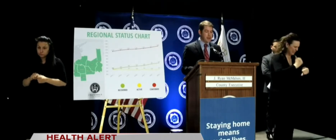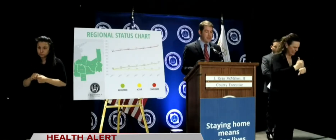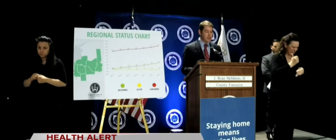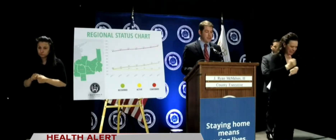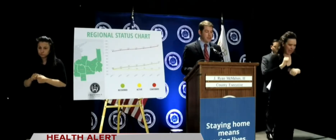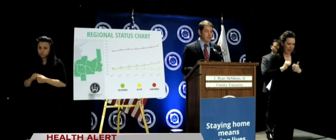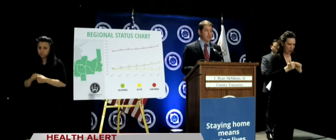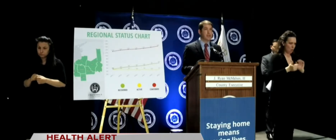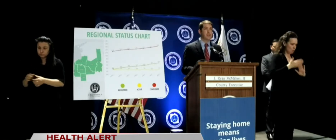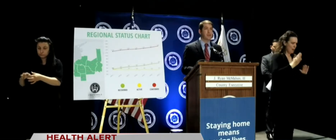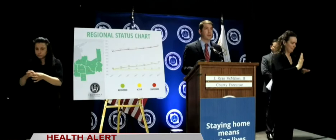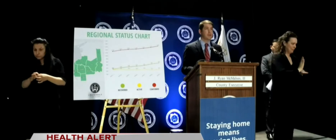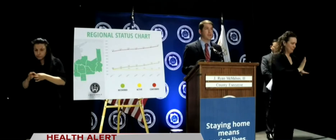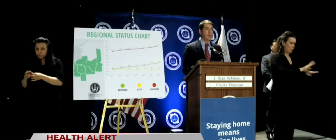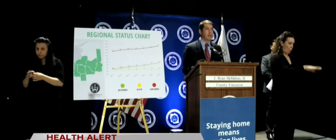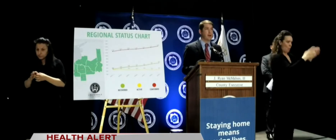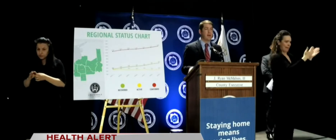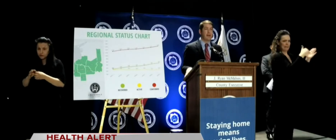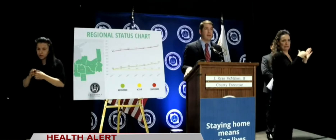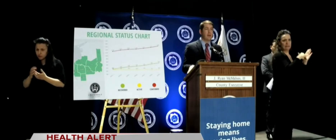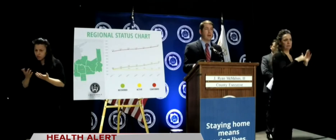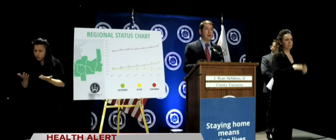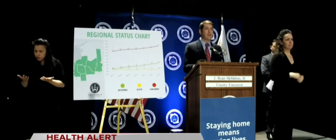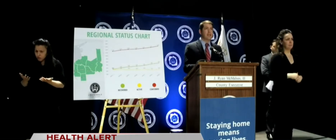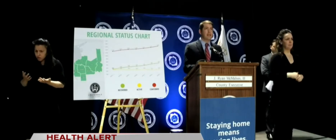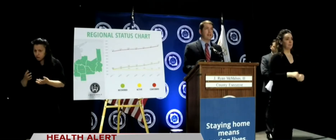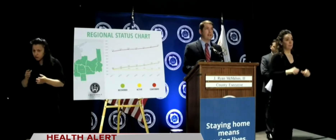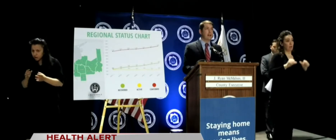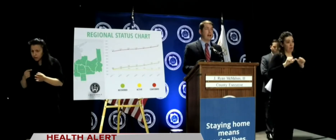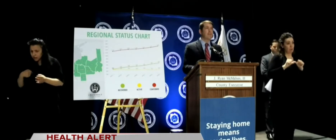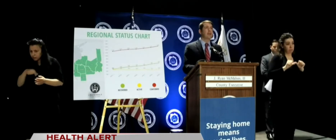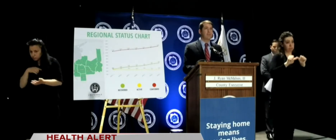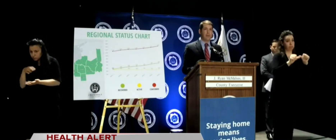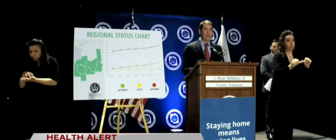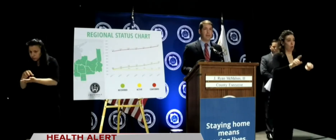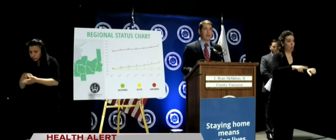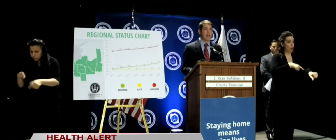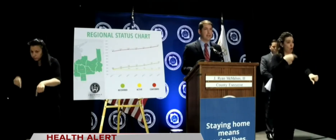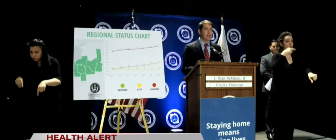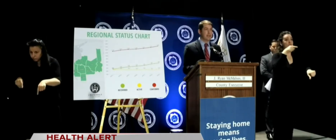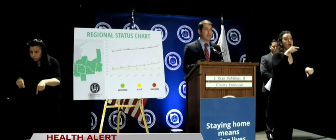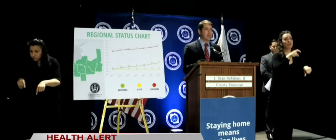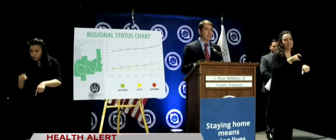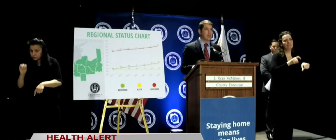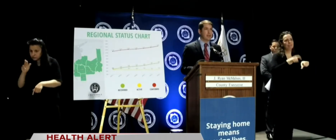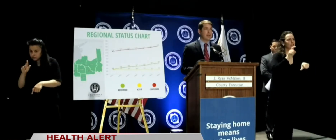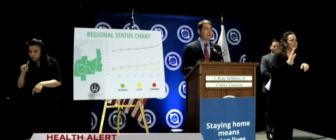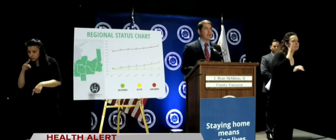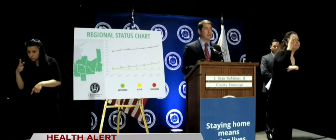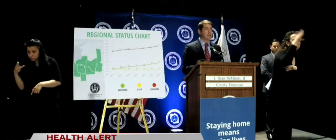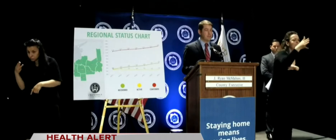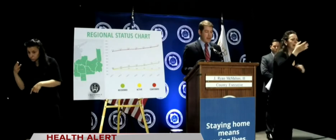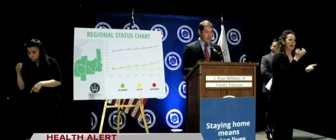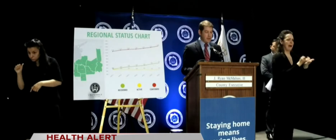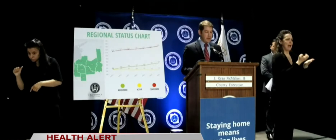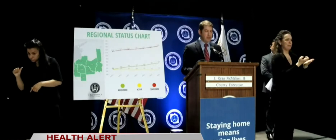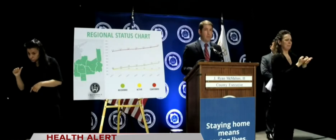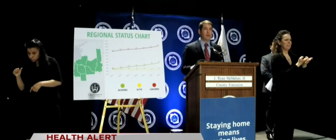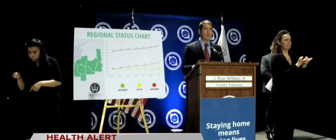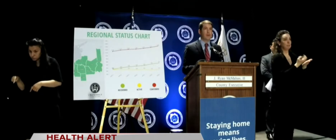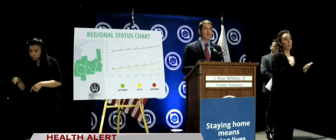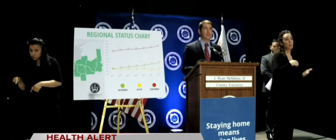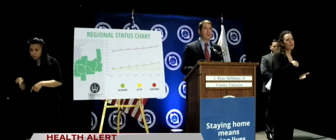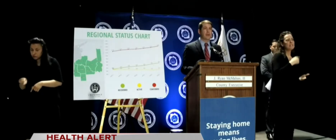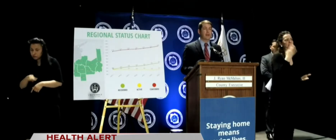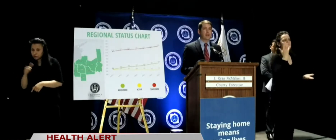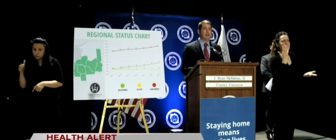unique strengths of Syracuse and Central New York. So thinking about understanding that every community in the United States is looking towards this path of recovery. What